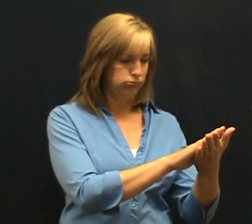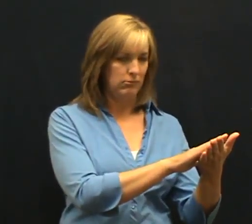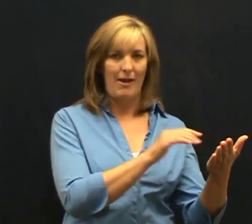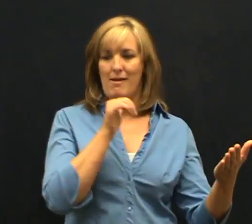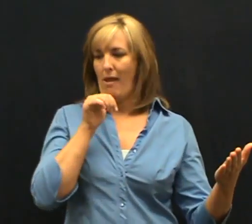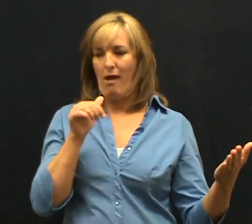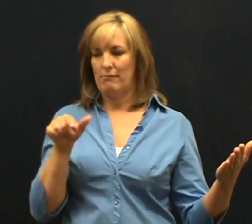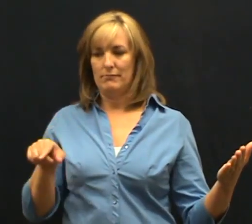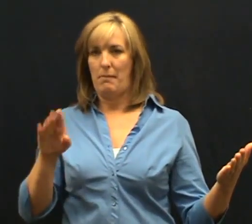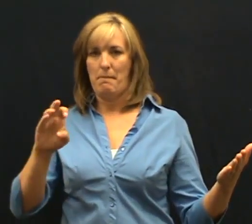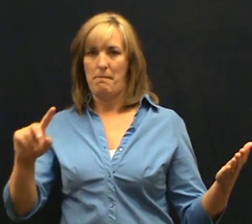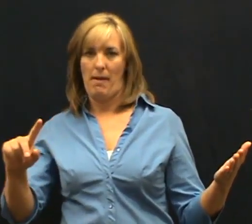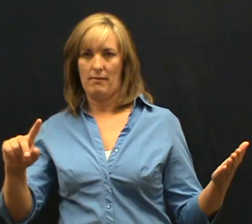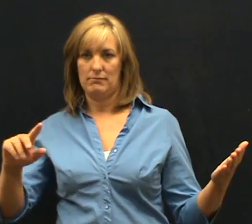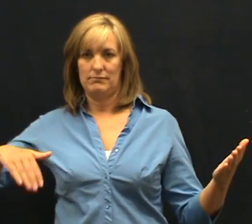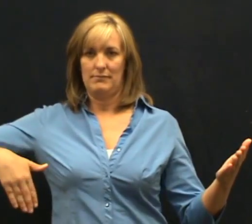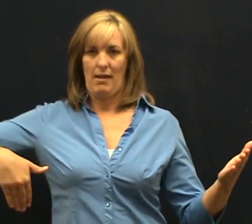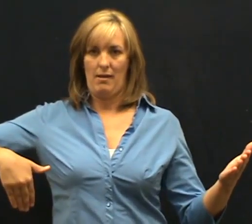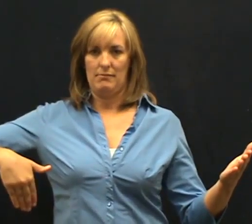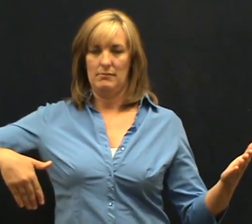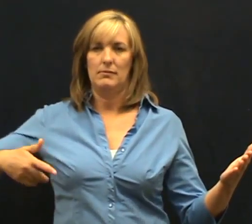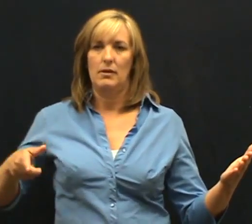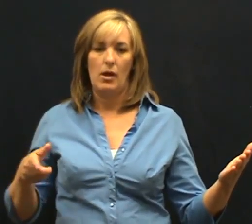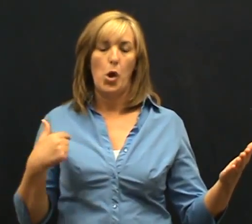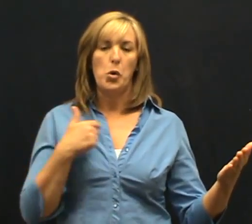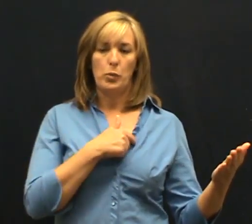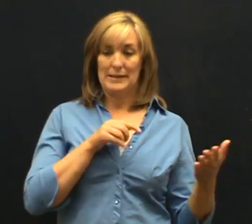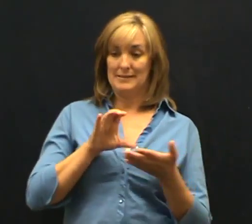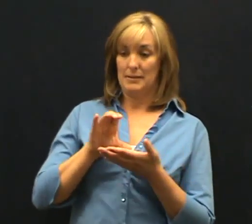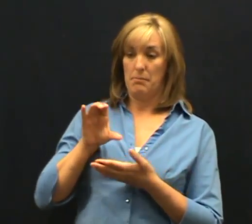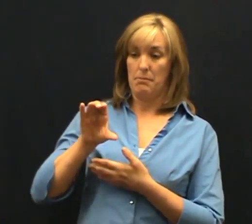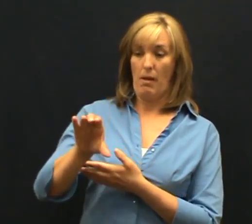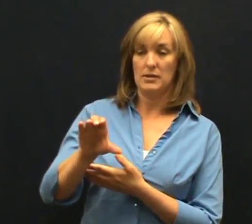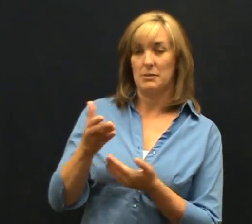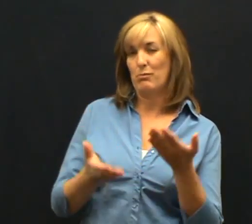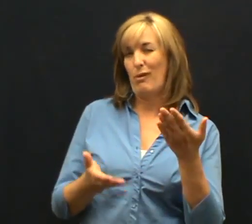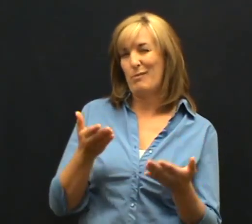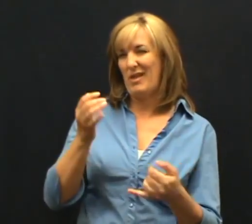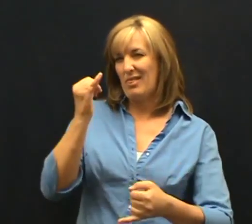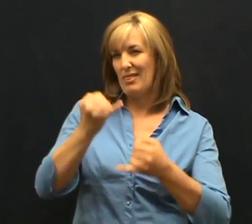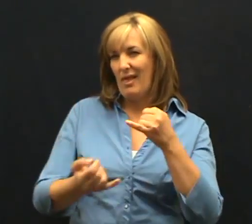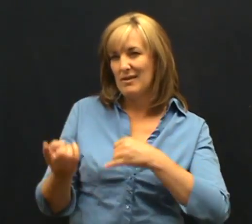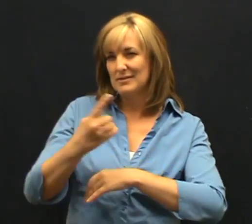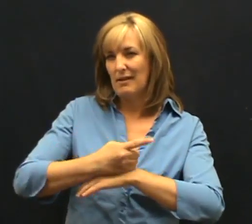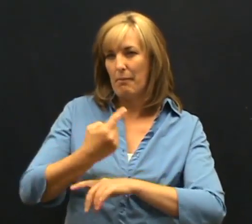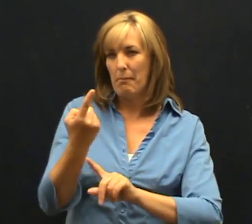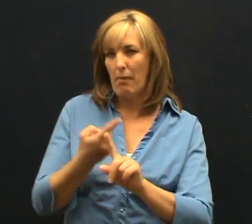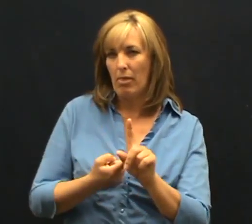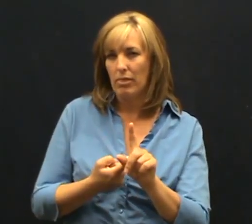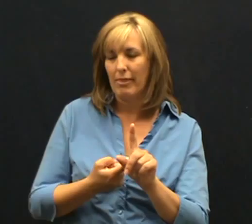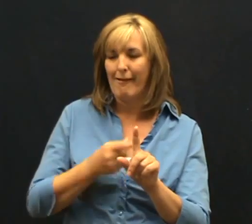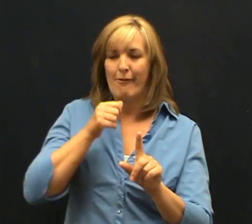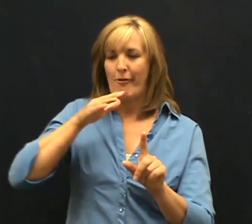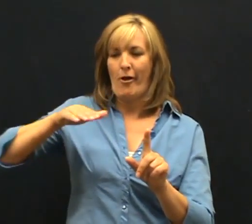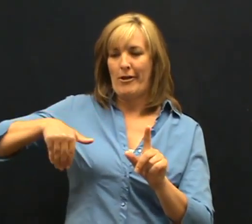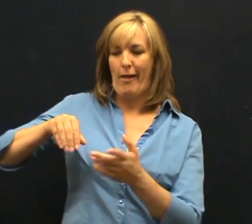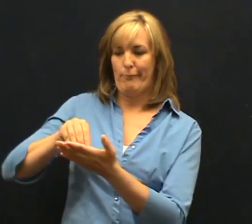we deposited them probably on the last day of the month, and they haven't gotten to the bank yet, or the bank